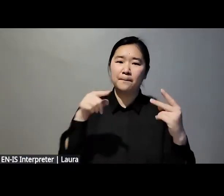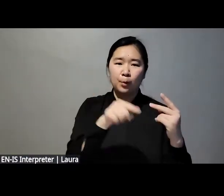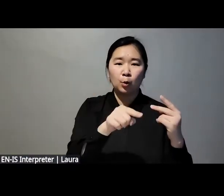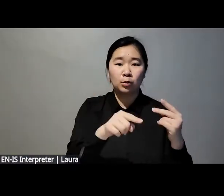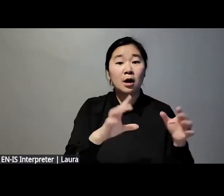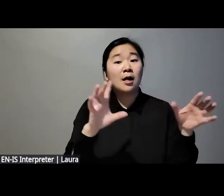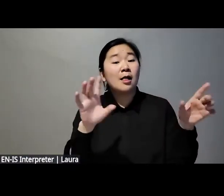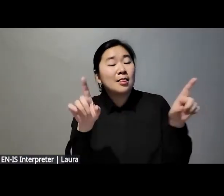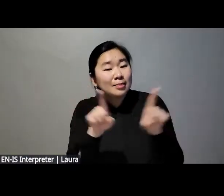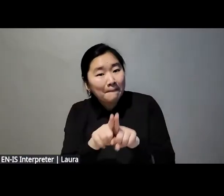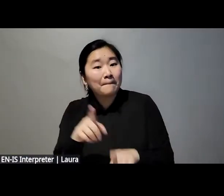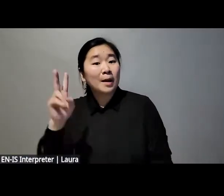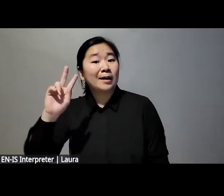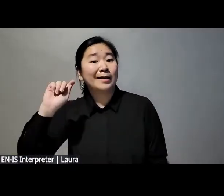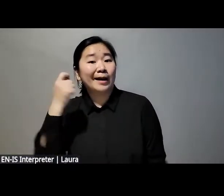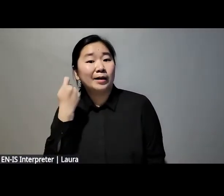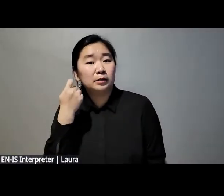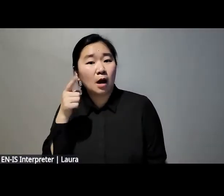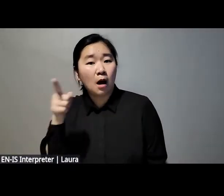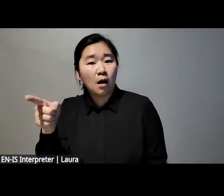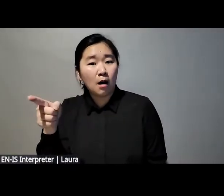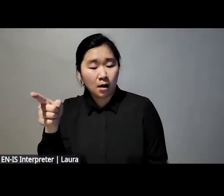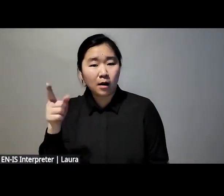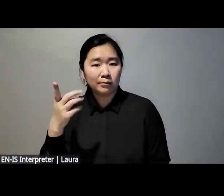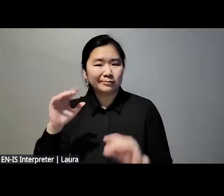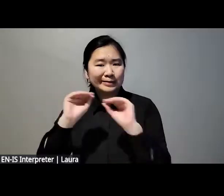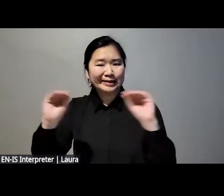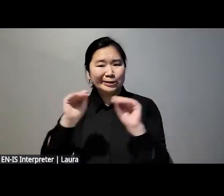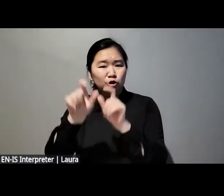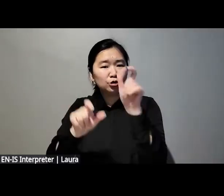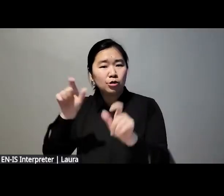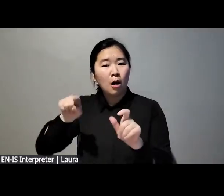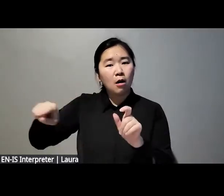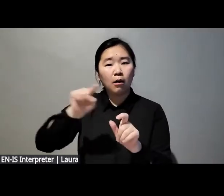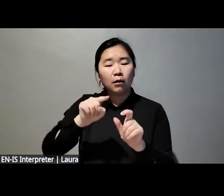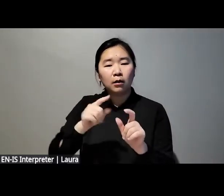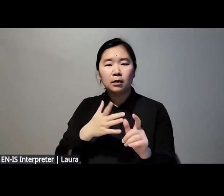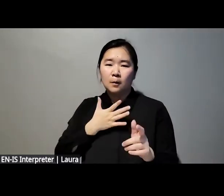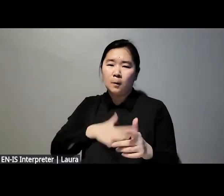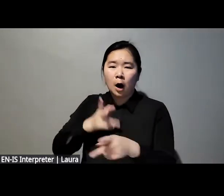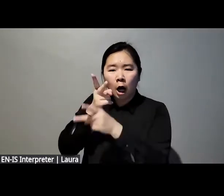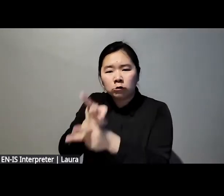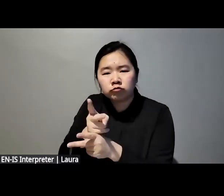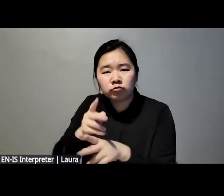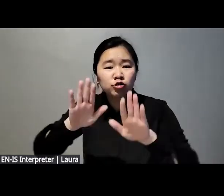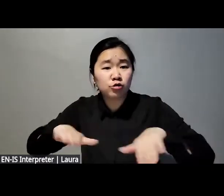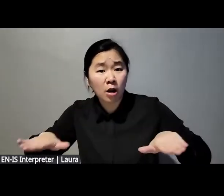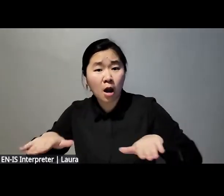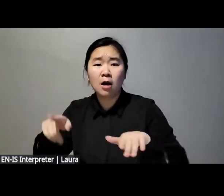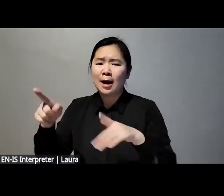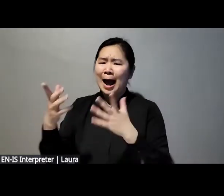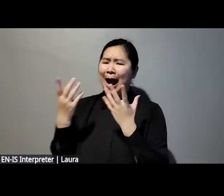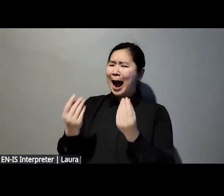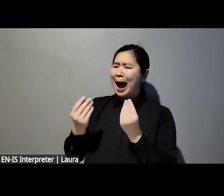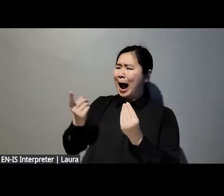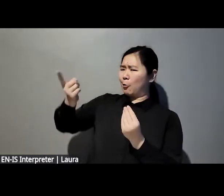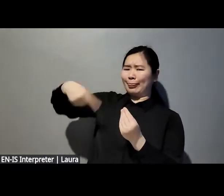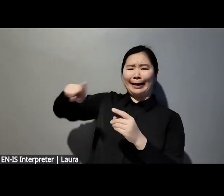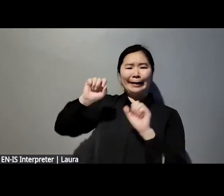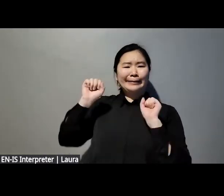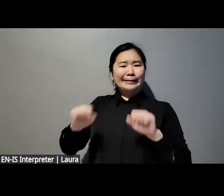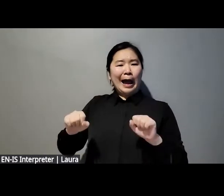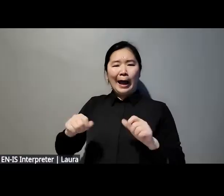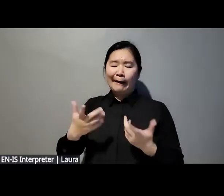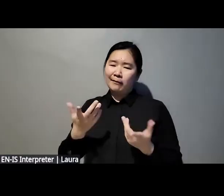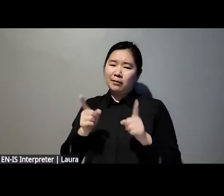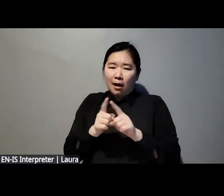a multiple approach in order to deal with it, because it is something that has stayed for long. So it